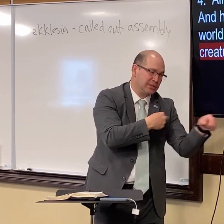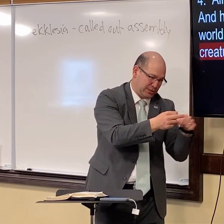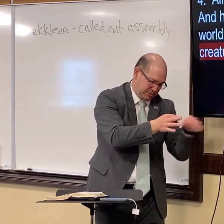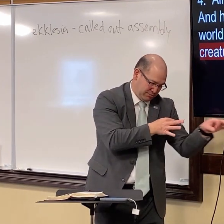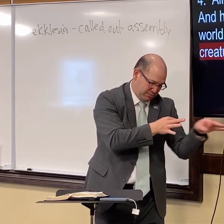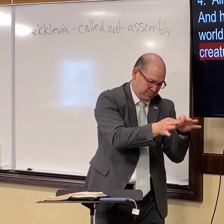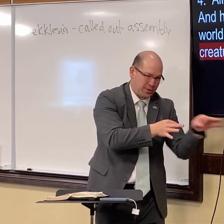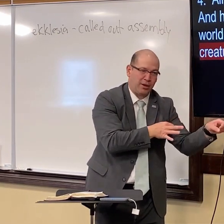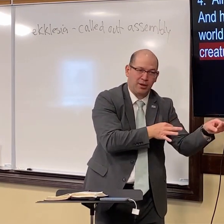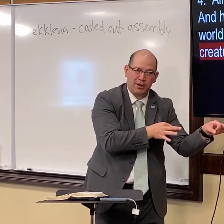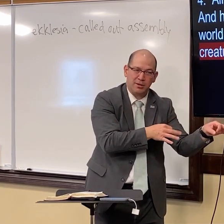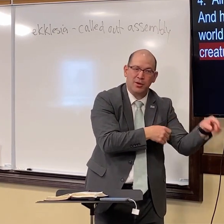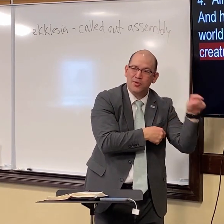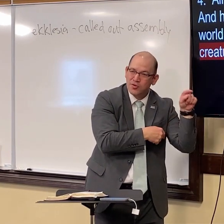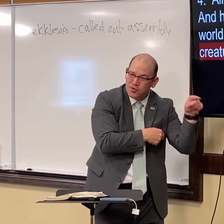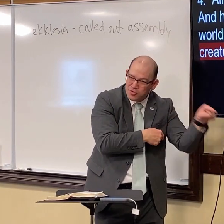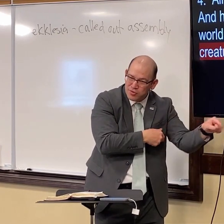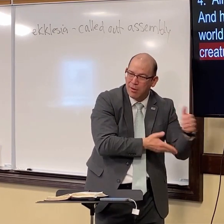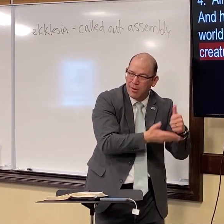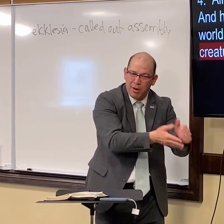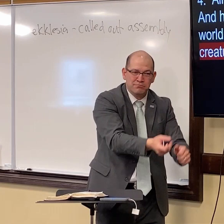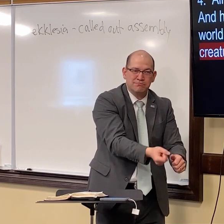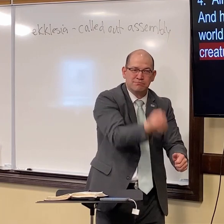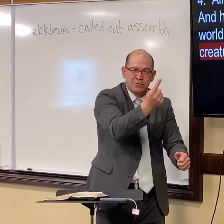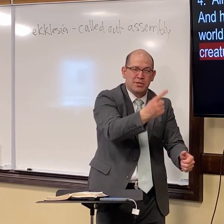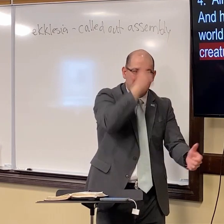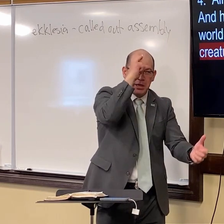area of responsibility to explain to their people.